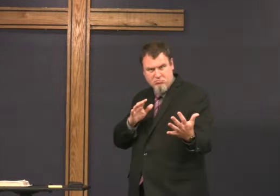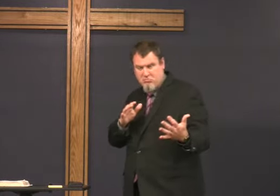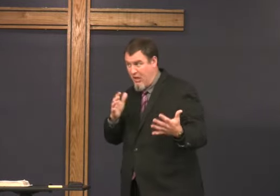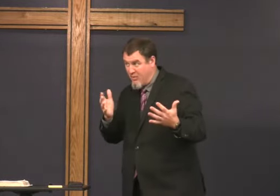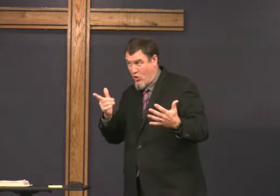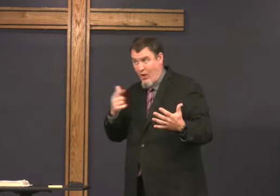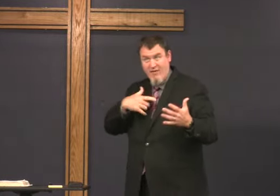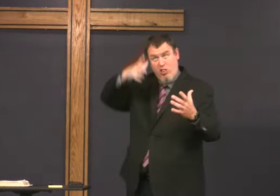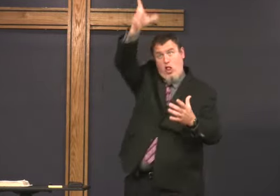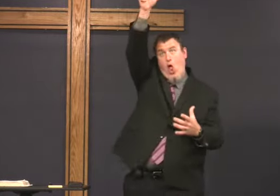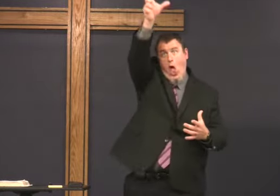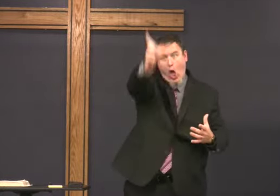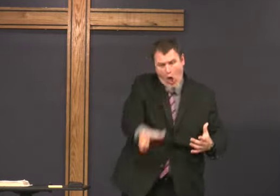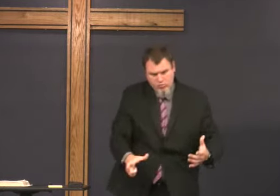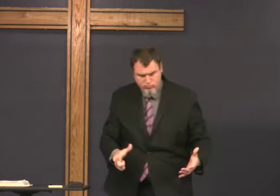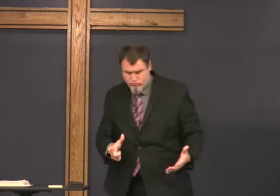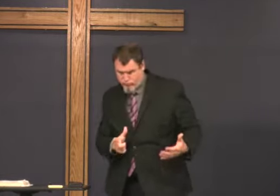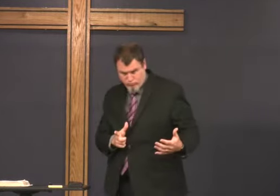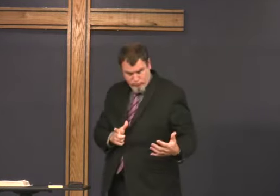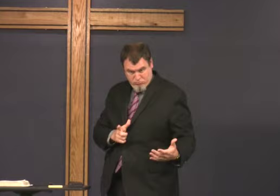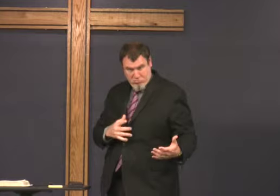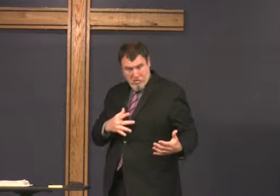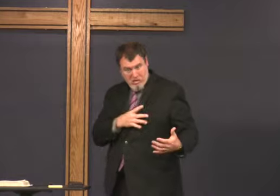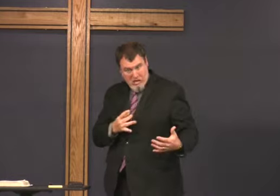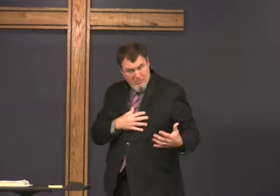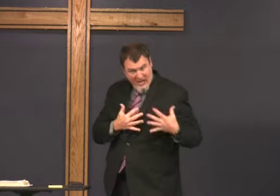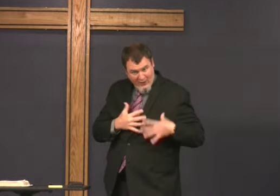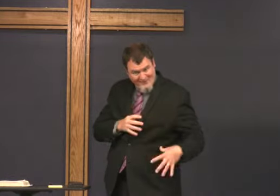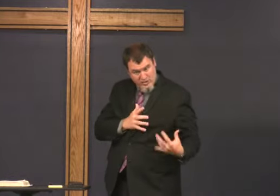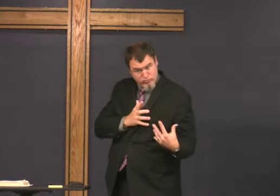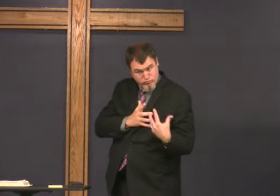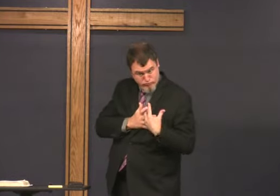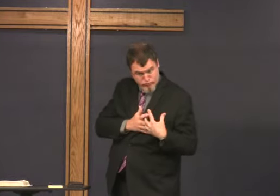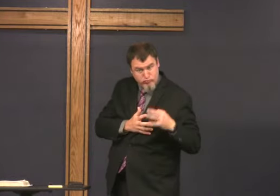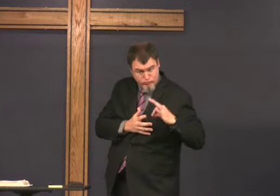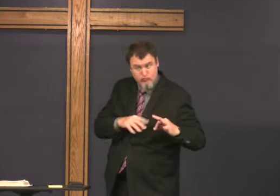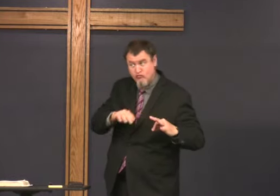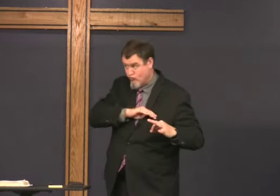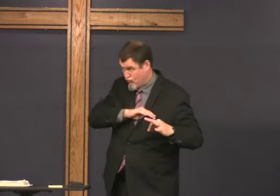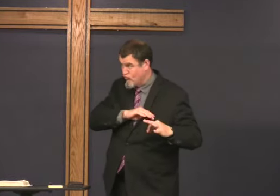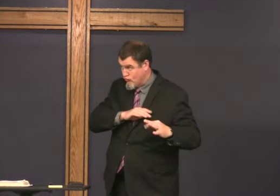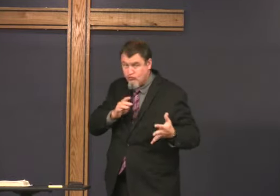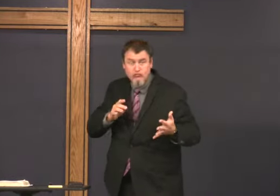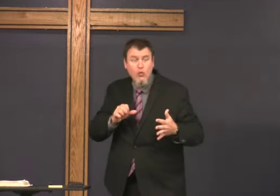change your clothes, make sure they all looked good. Do I like my outfit? Does it match?